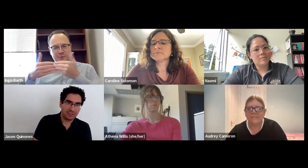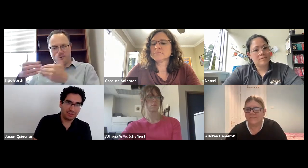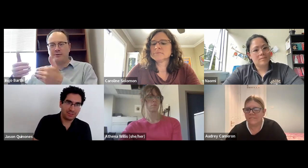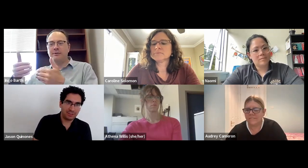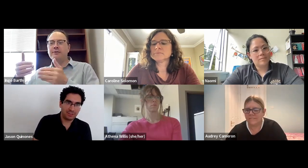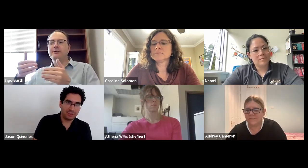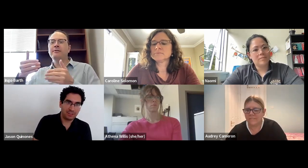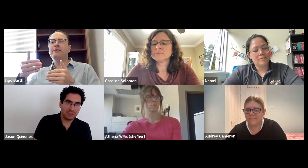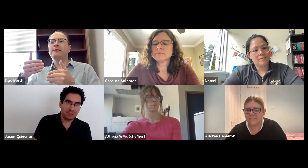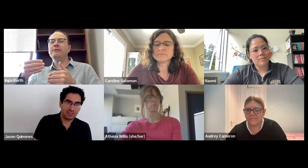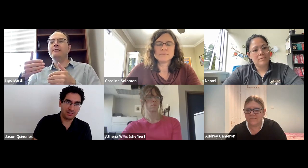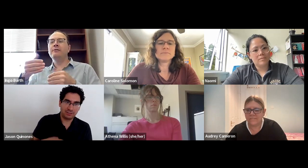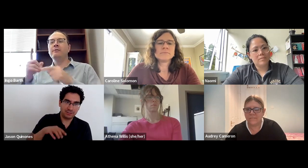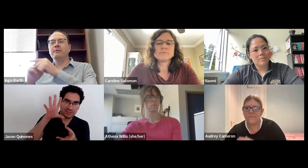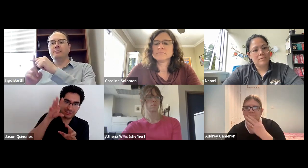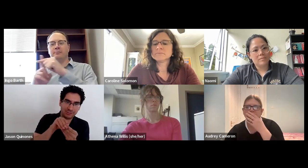Okay. So,